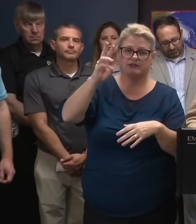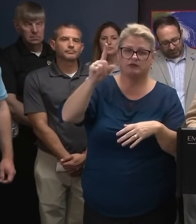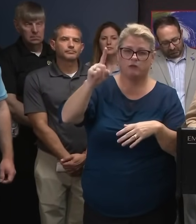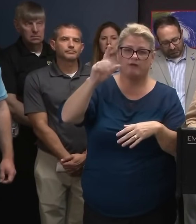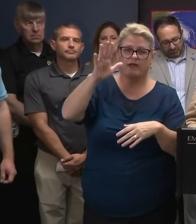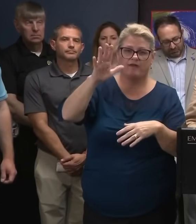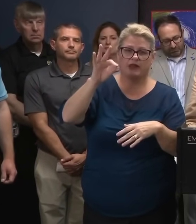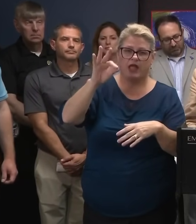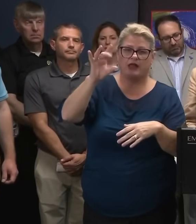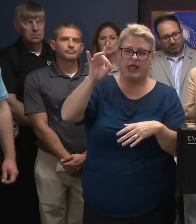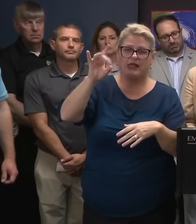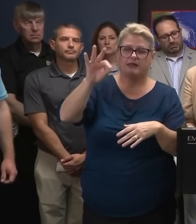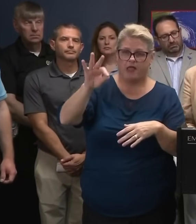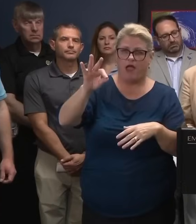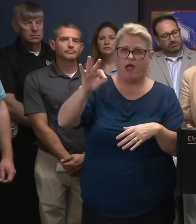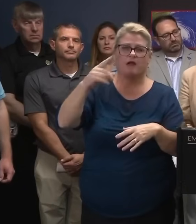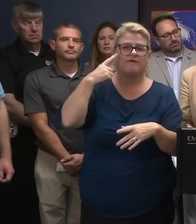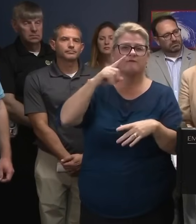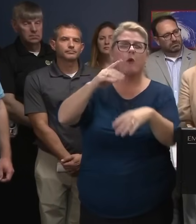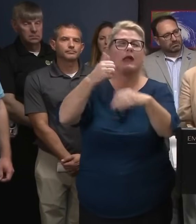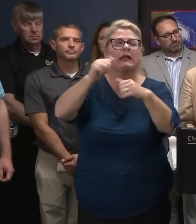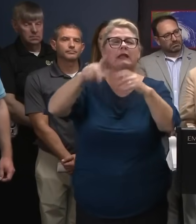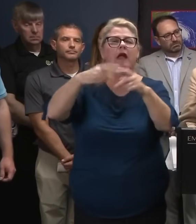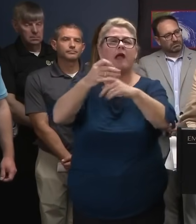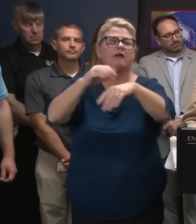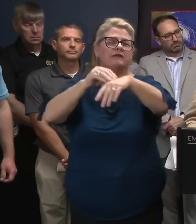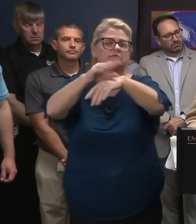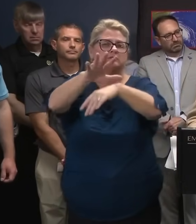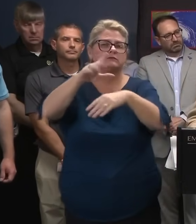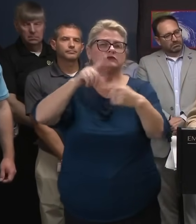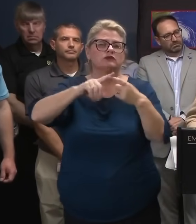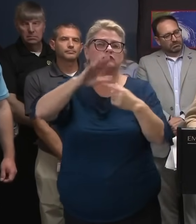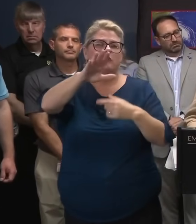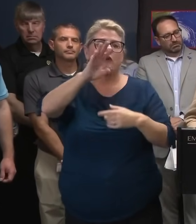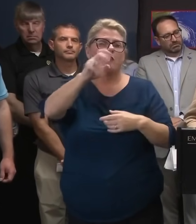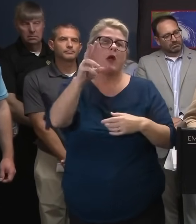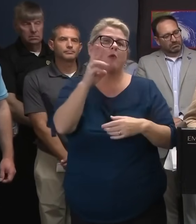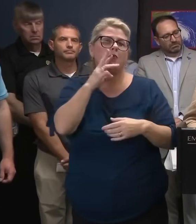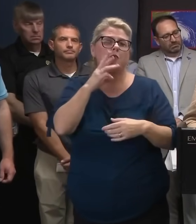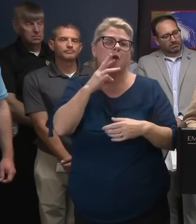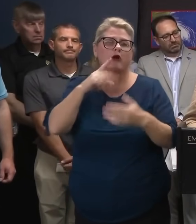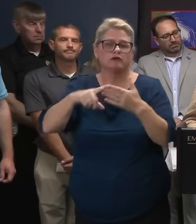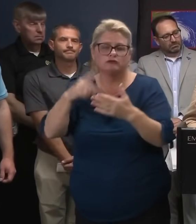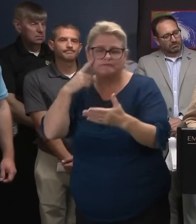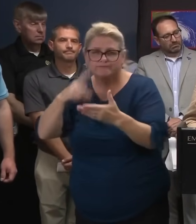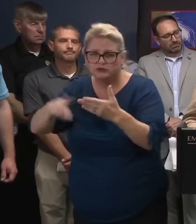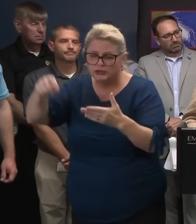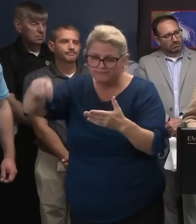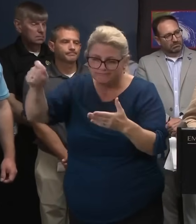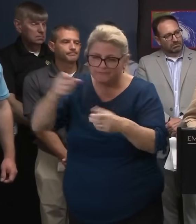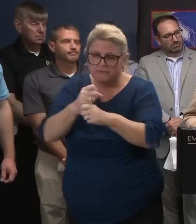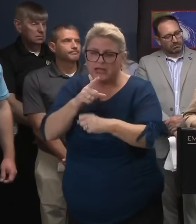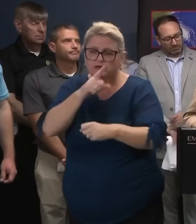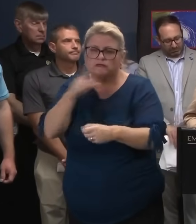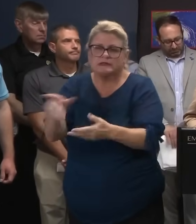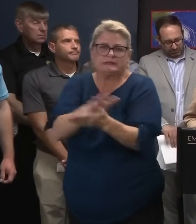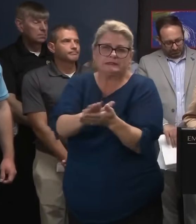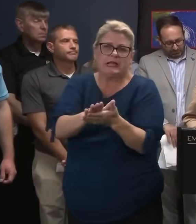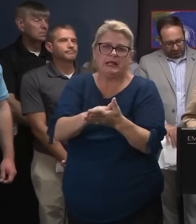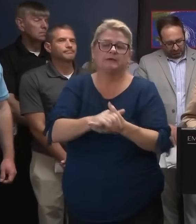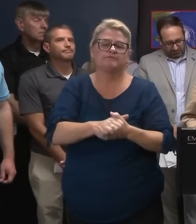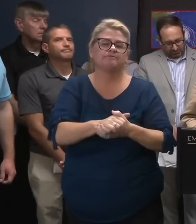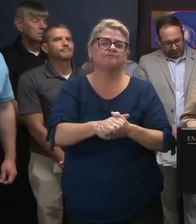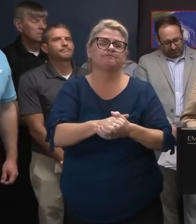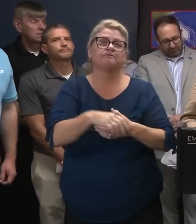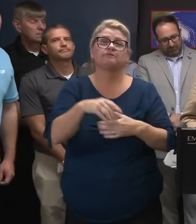1-888-761-5989 for guidance and information about how you can have your well water tested and your well disinfected. In closing, just a